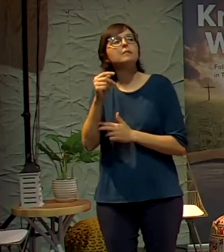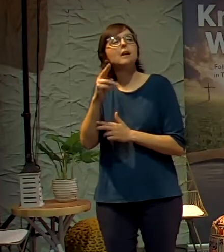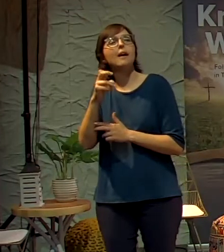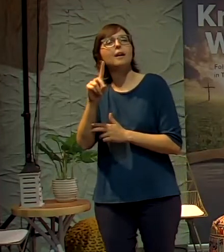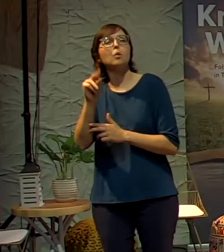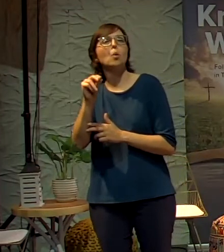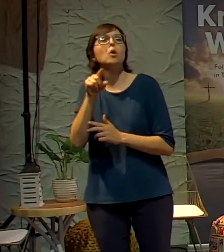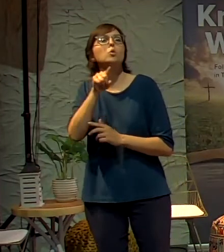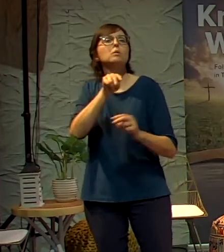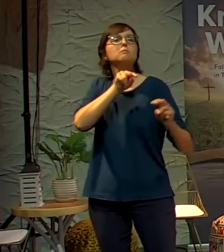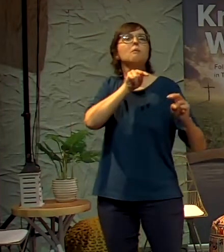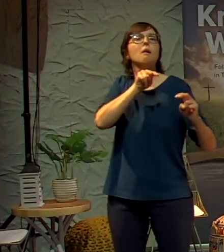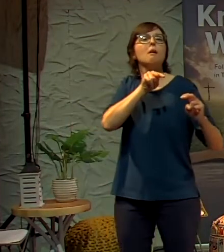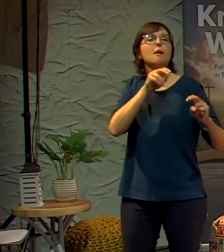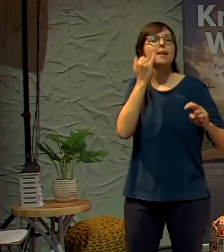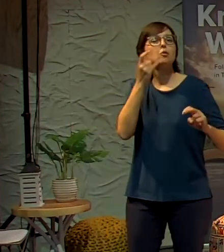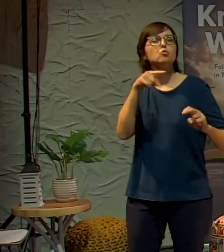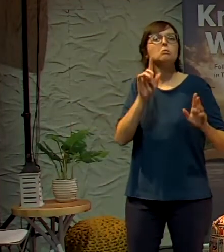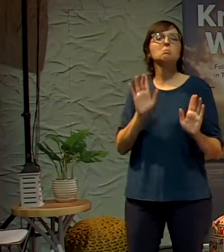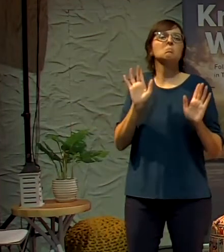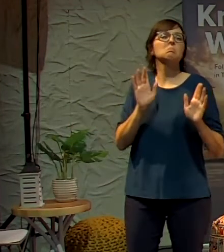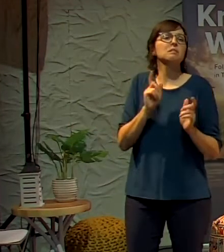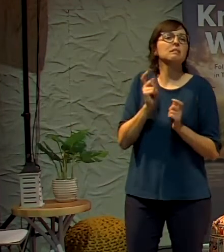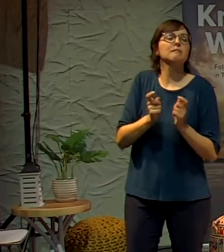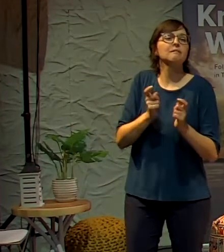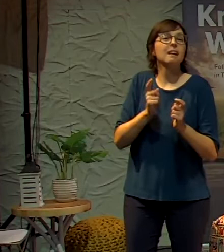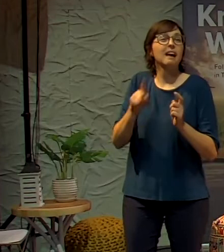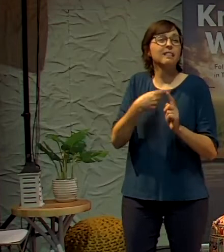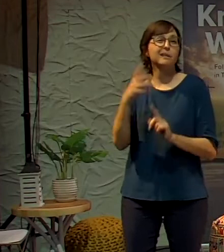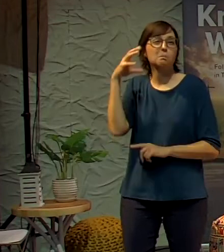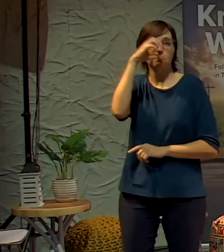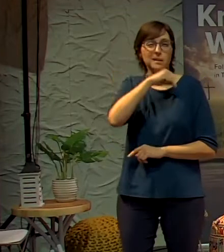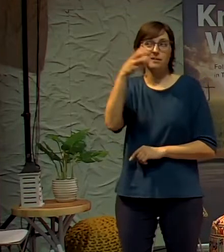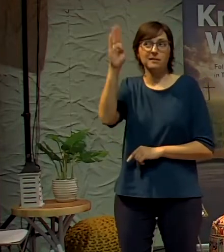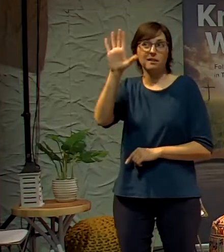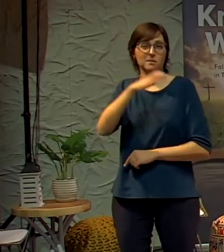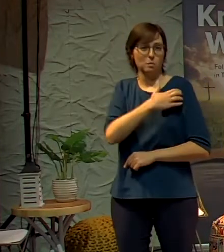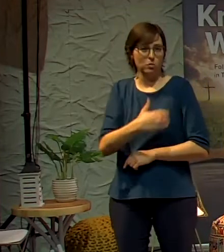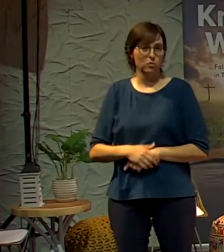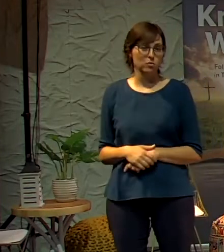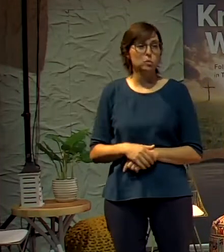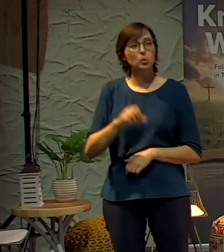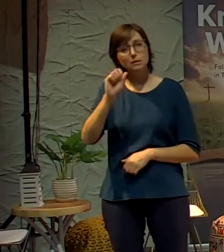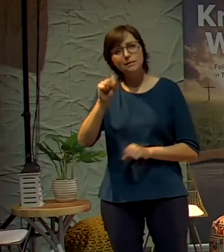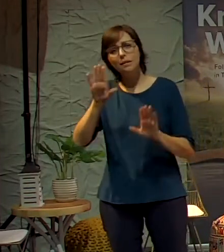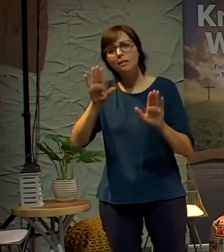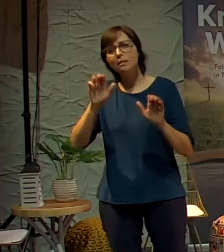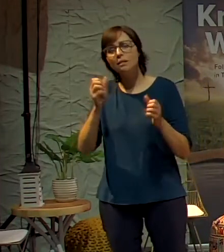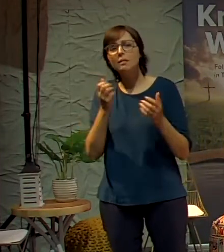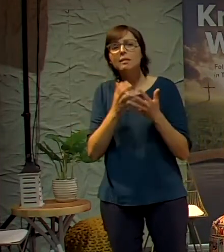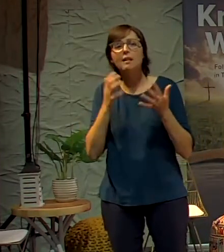what you miss by being a spectator is the power of God. So yes, there's a lot of sacrifice. Yes, there's a